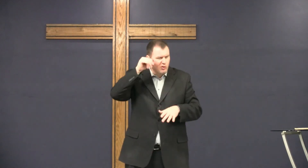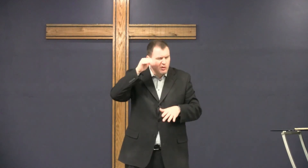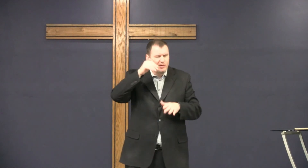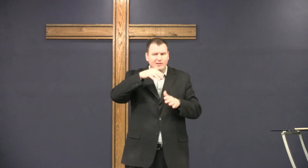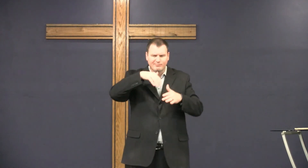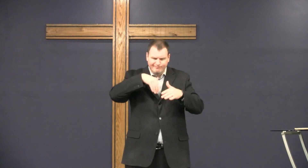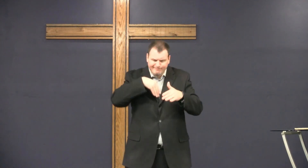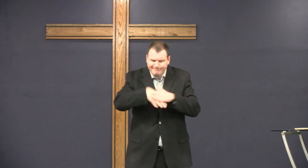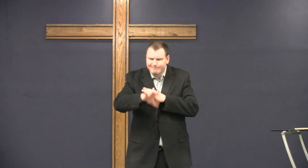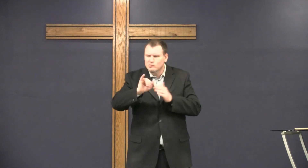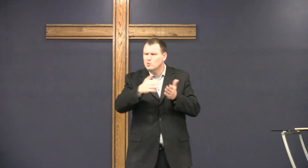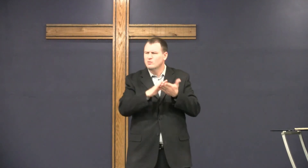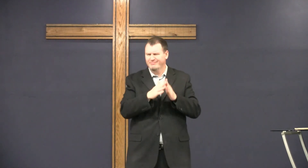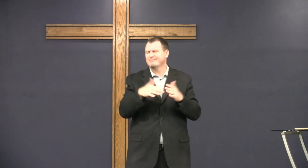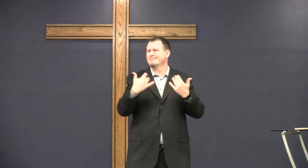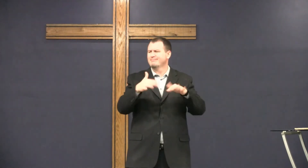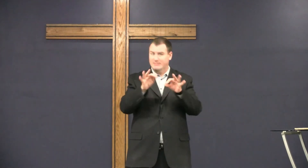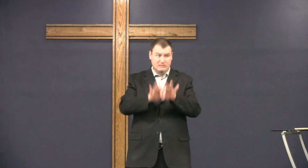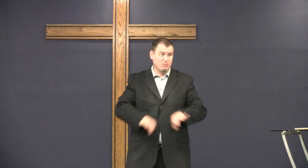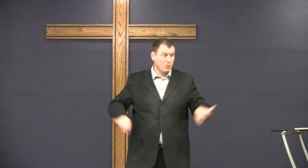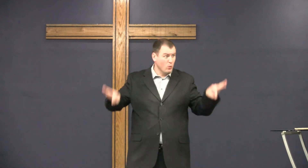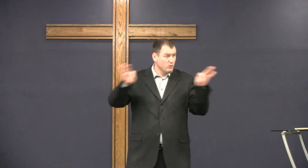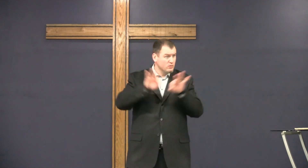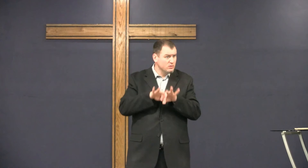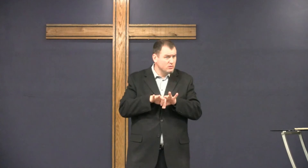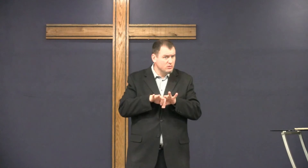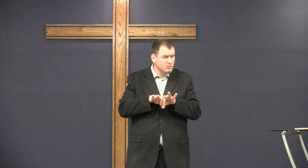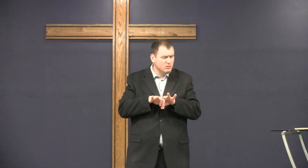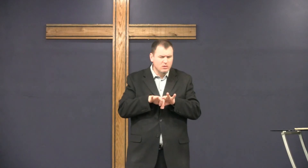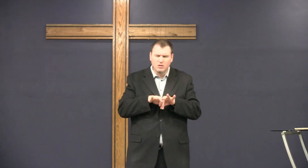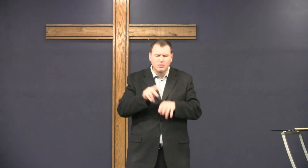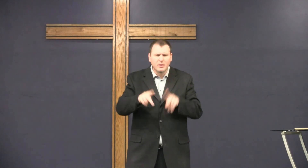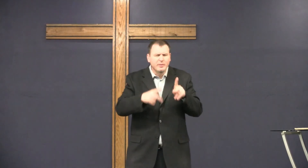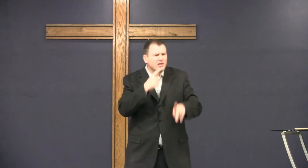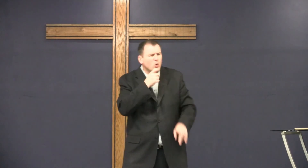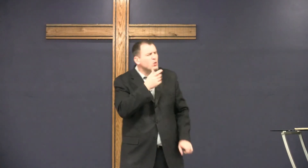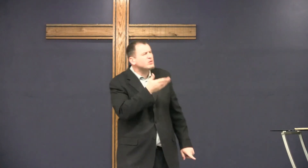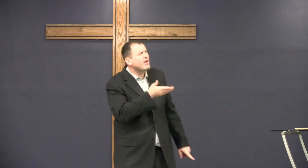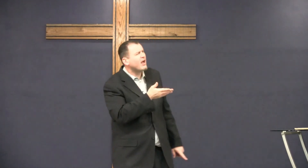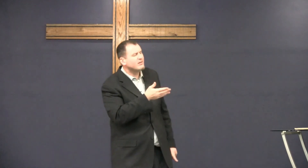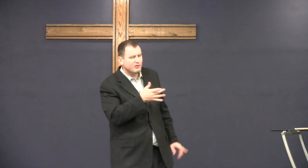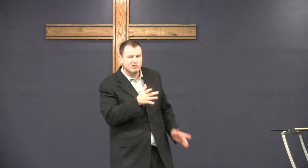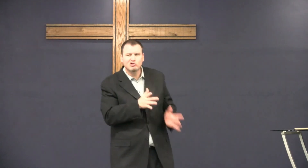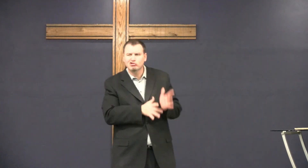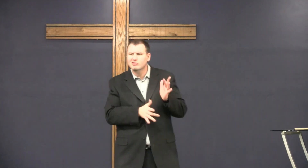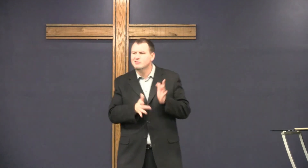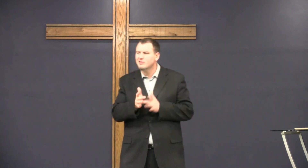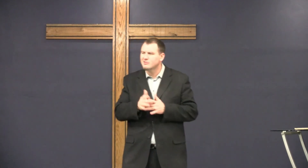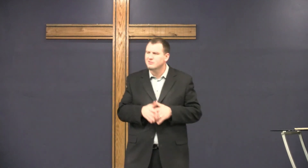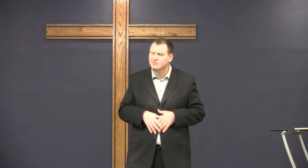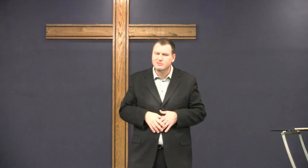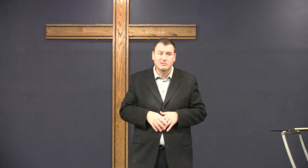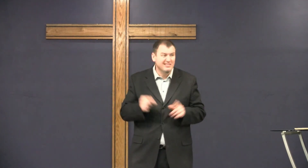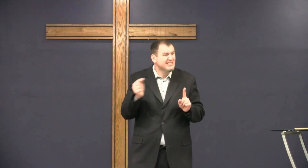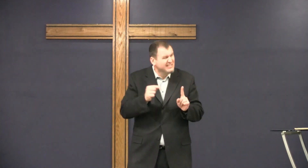Jesus coming in on a donkey into Jerusalem, it's important. People said, who's that?